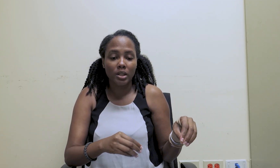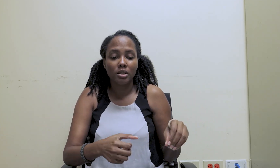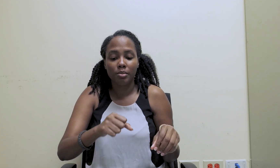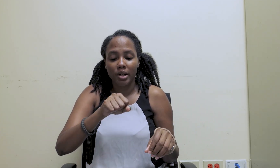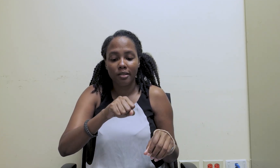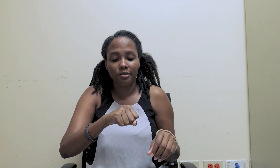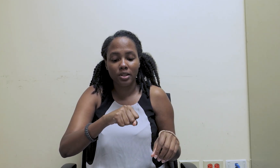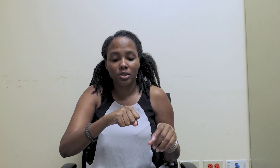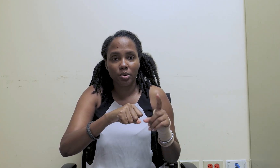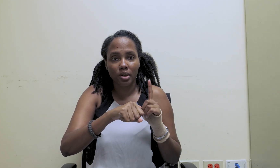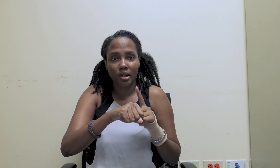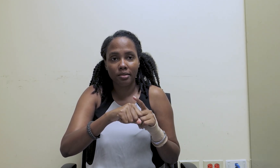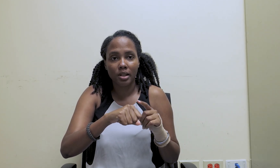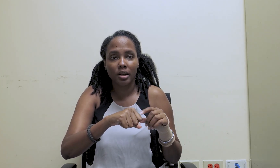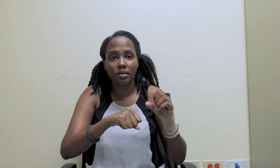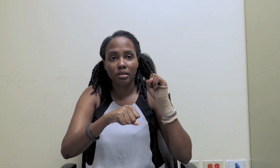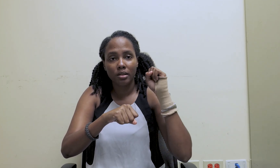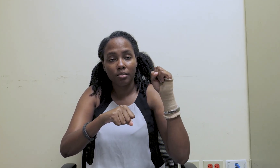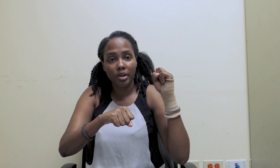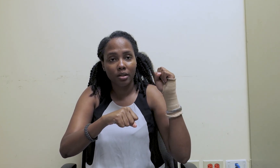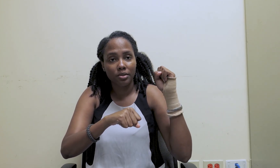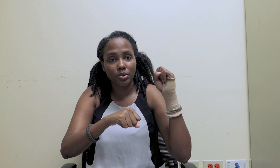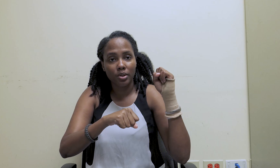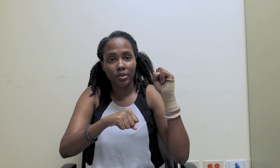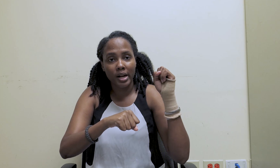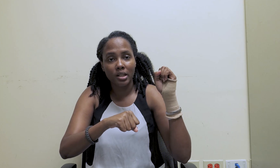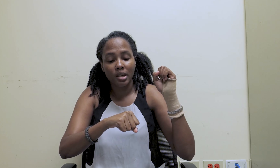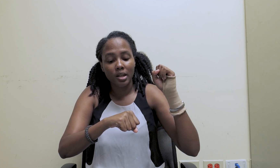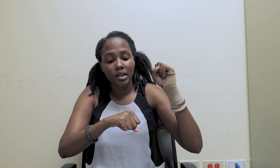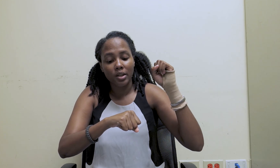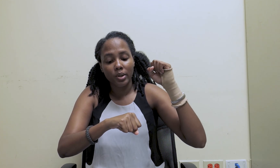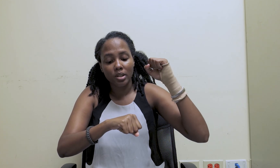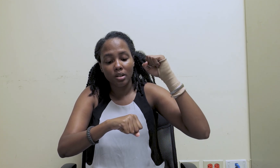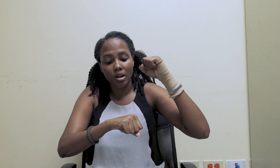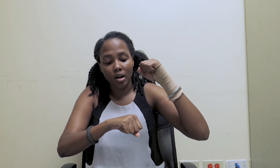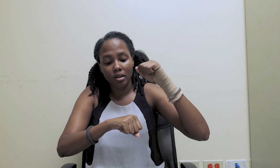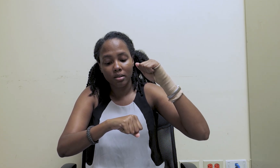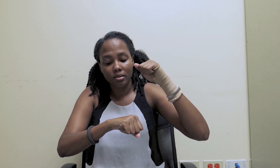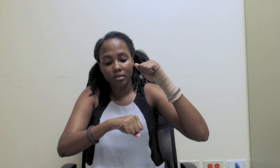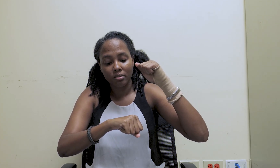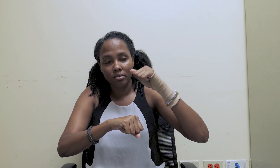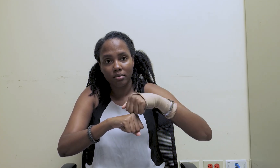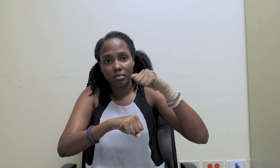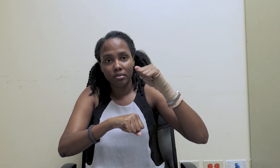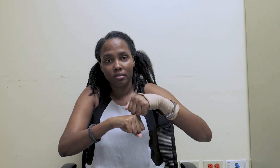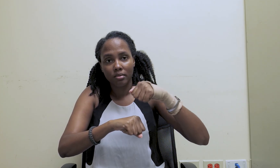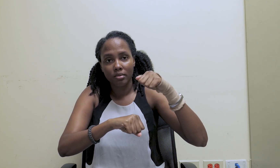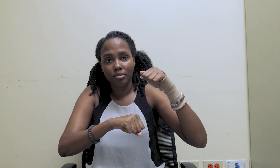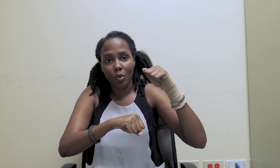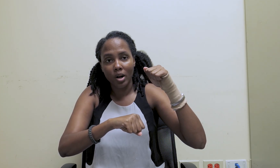Mountains, make a fist with your left hand, make a fist with your right. You're going to knock, one